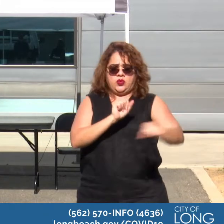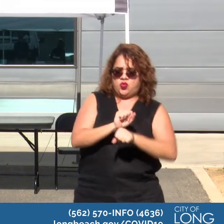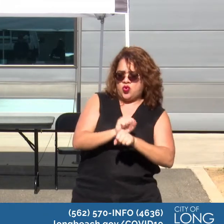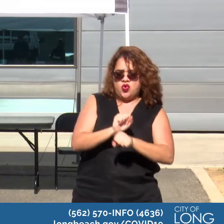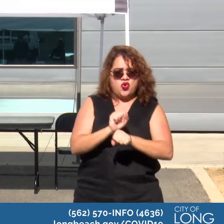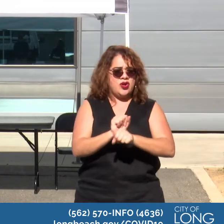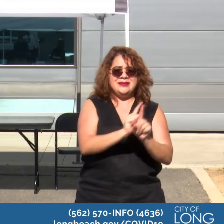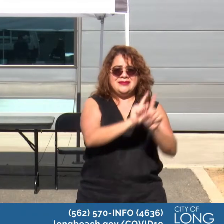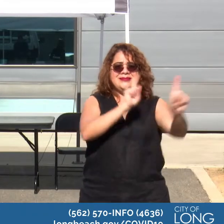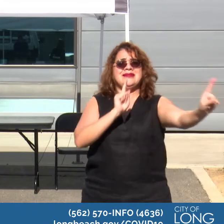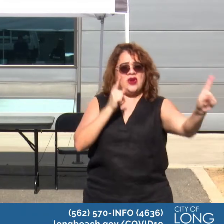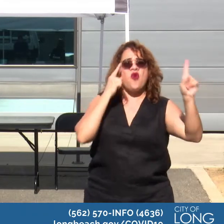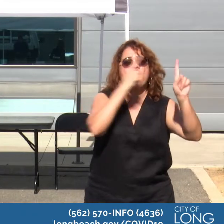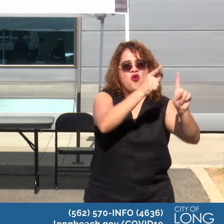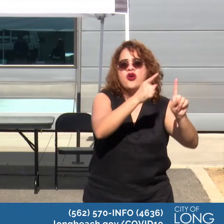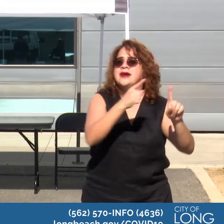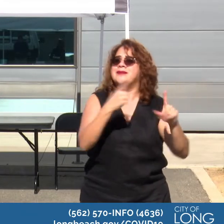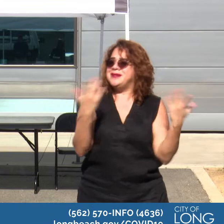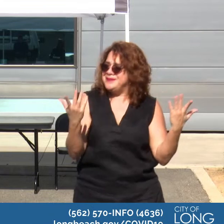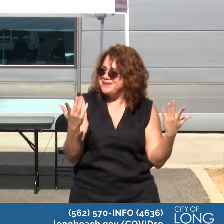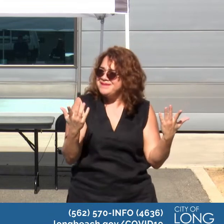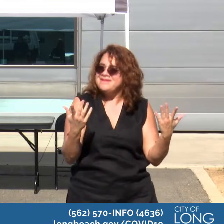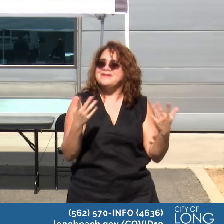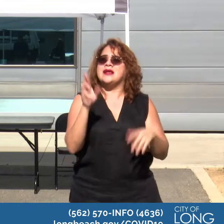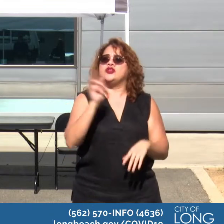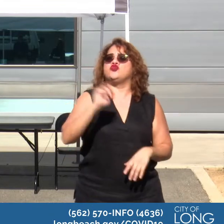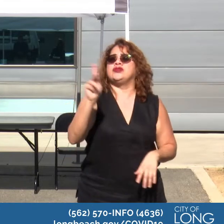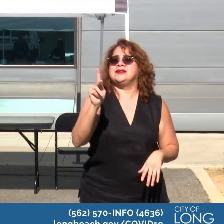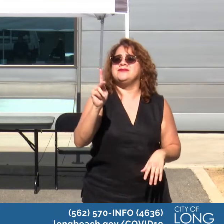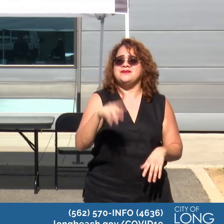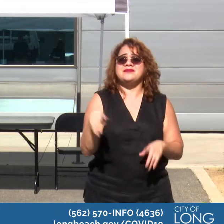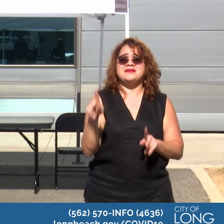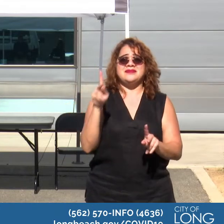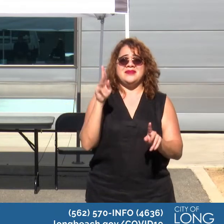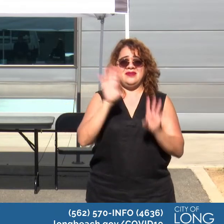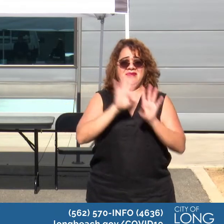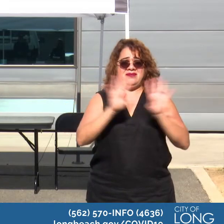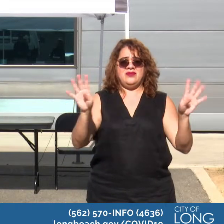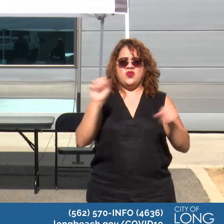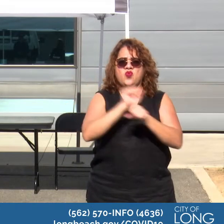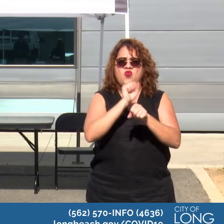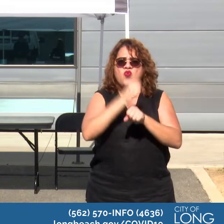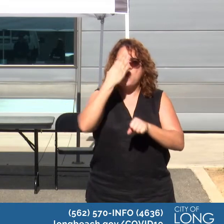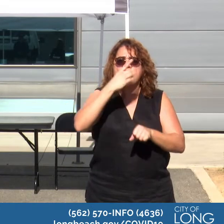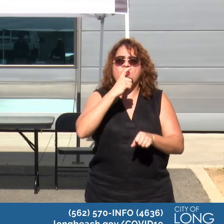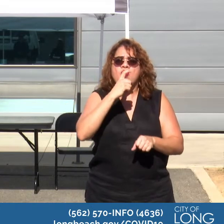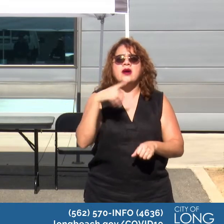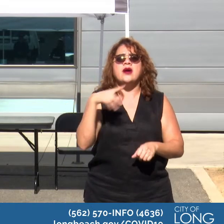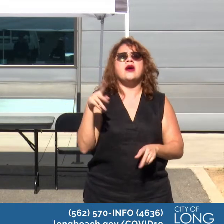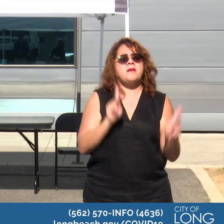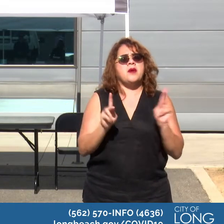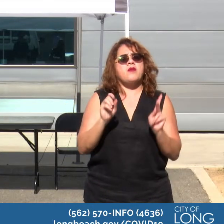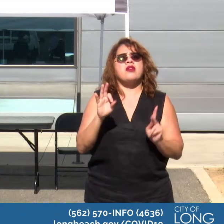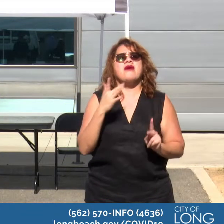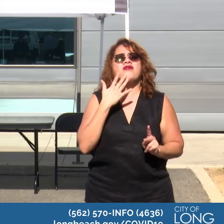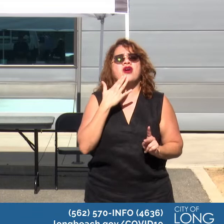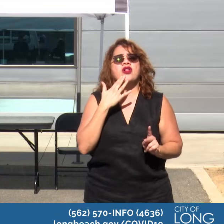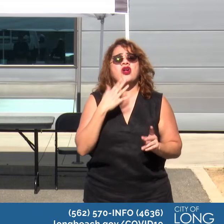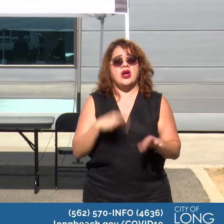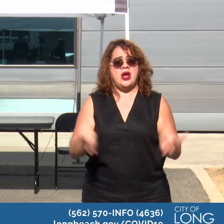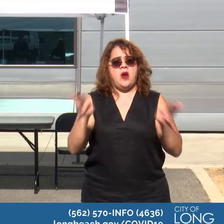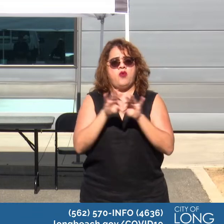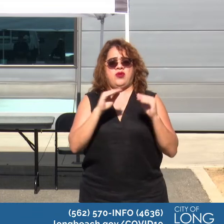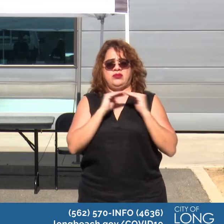our frontline essential workers are people of color, which makes ensuring that they are vaccinated a matter of equity. Our Black and brown residents